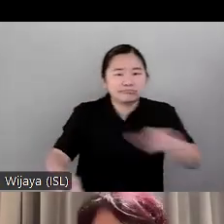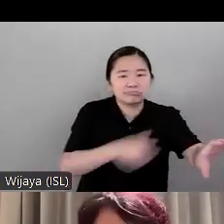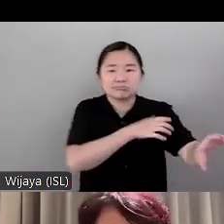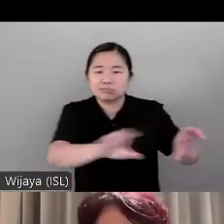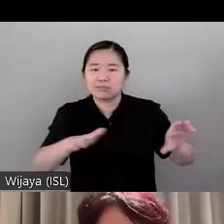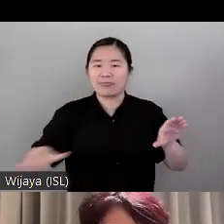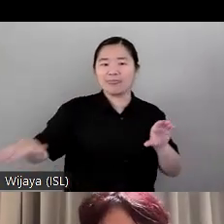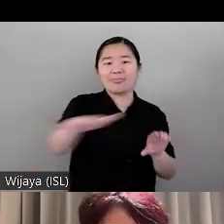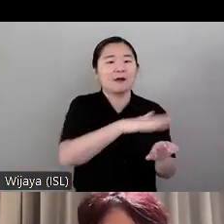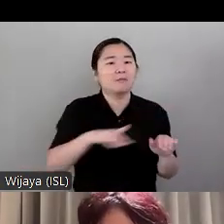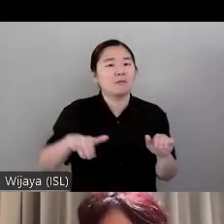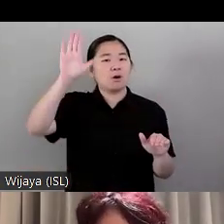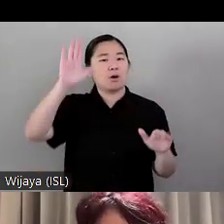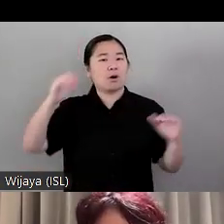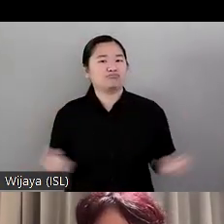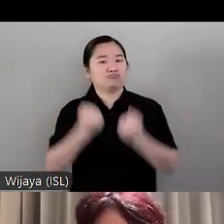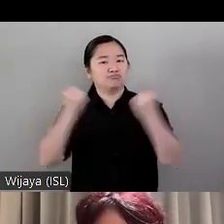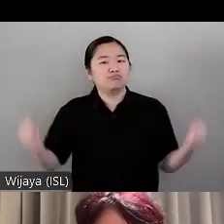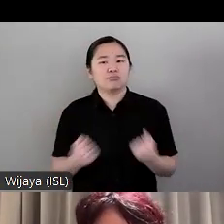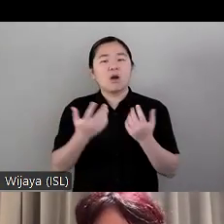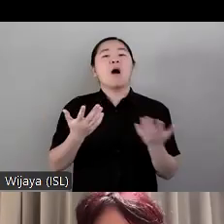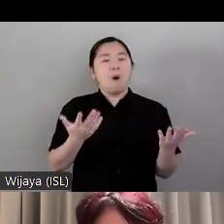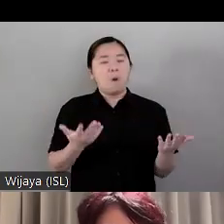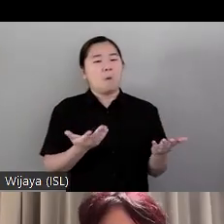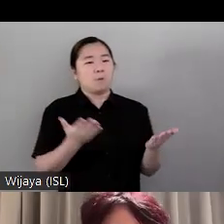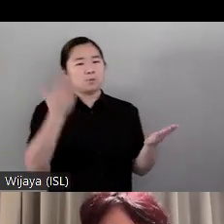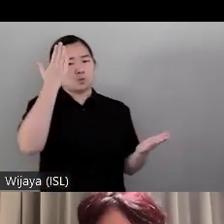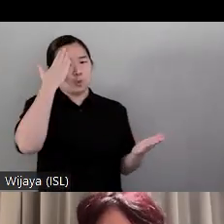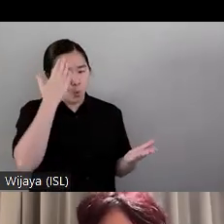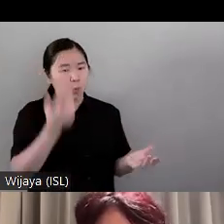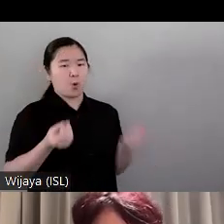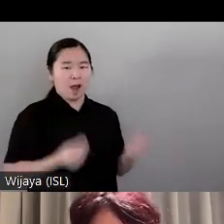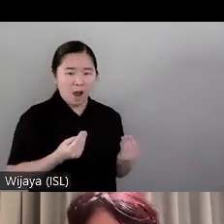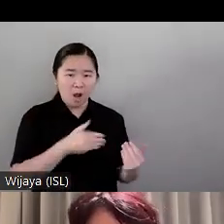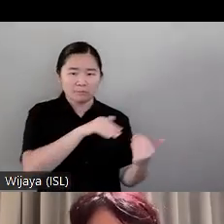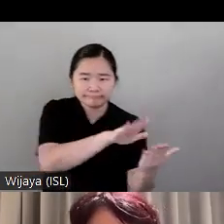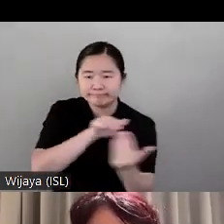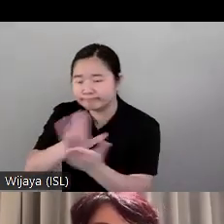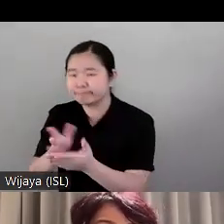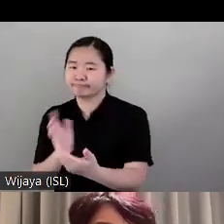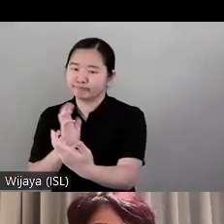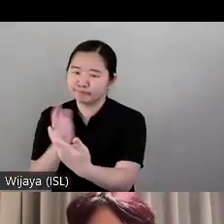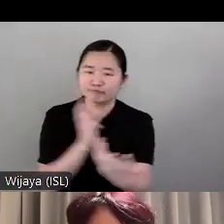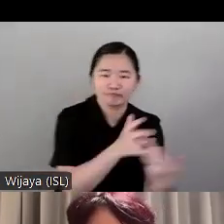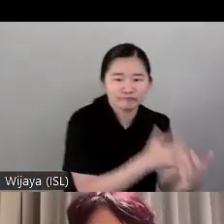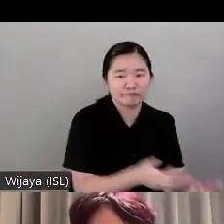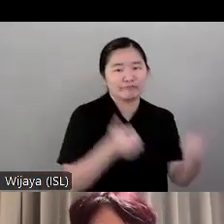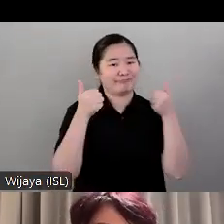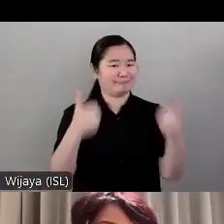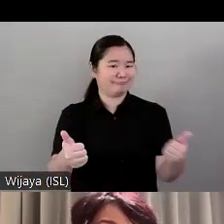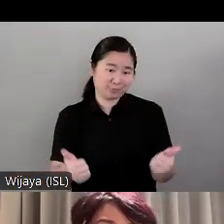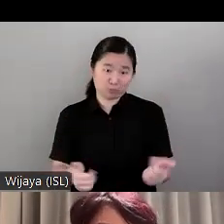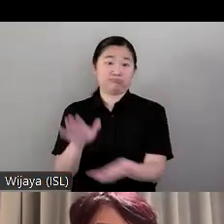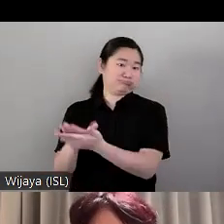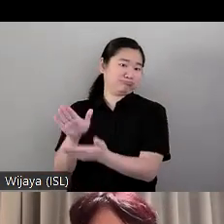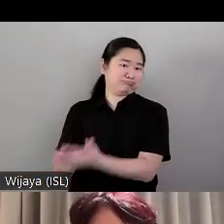bit of a taster of what to expect in the overall in the overall product. So the first step is setting